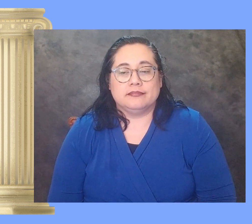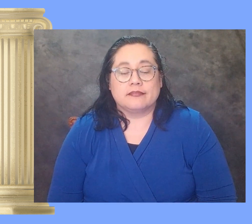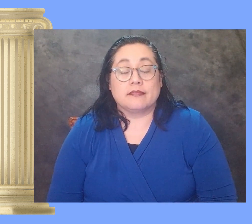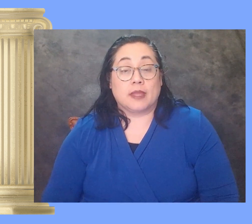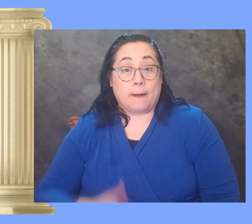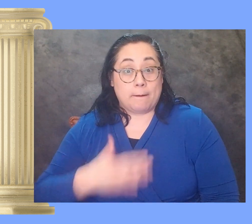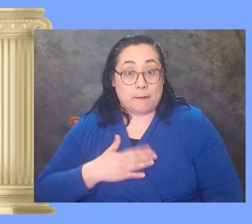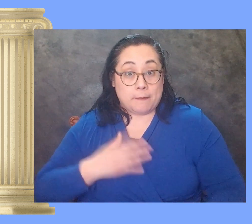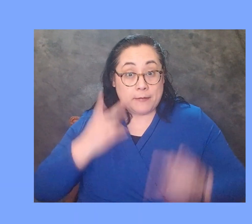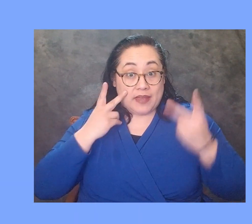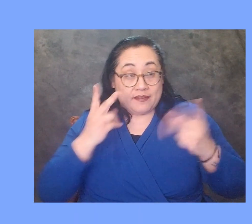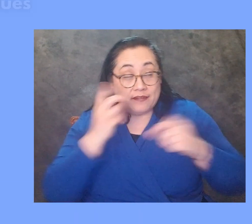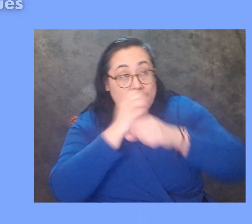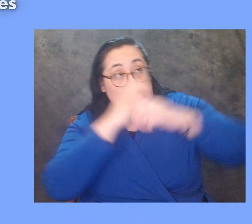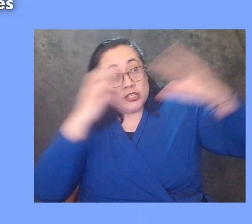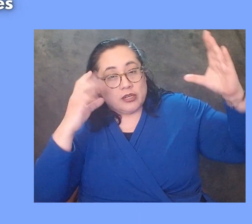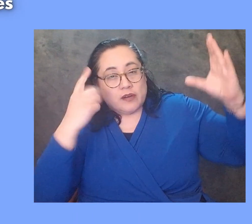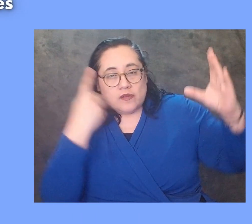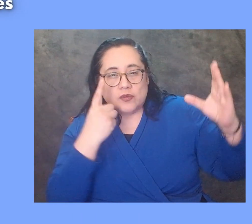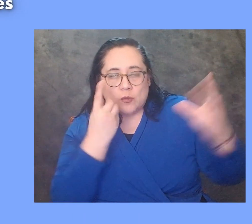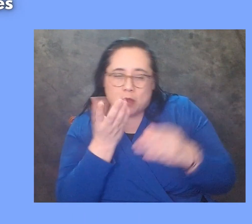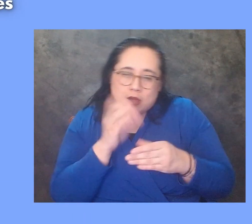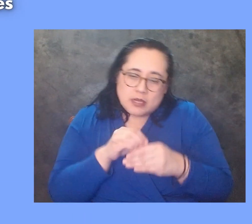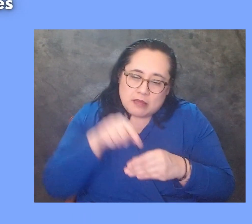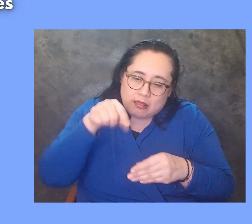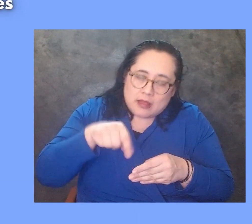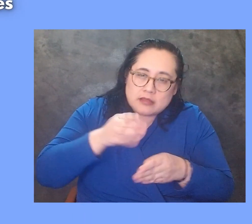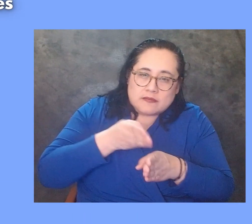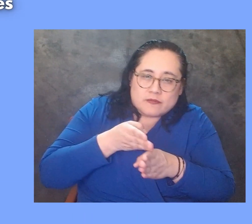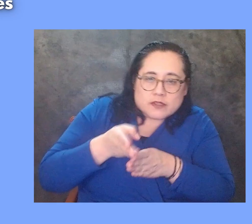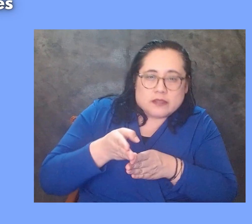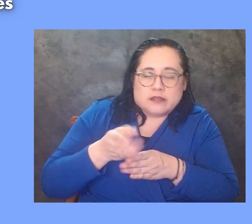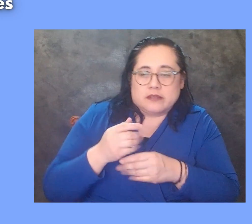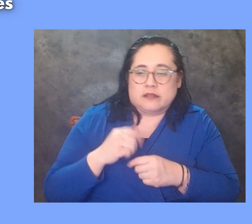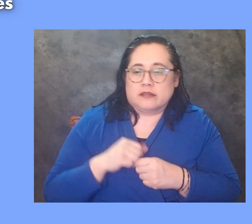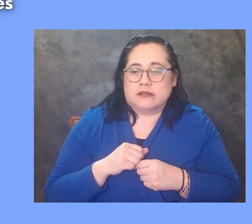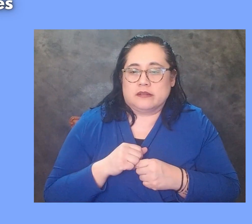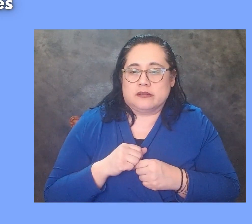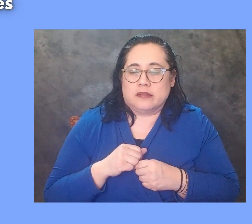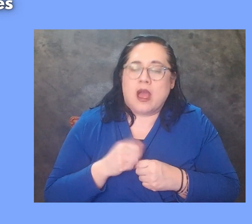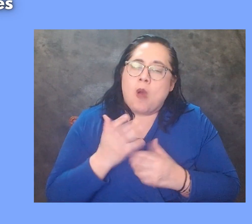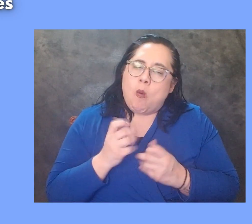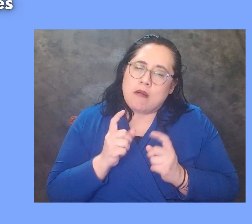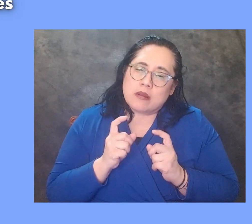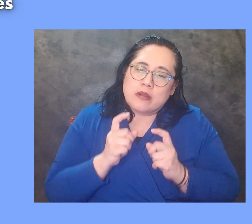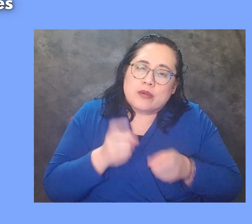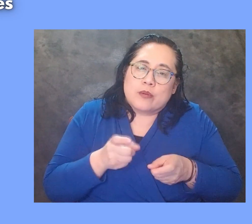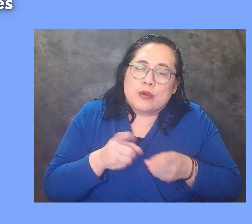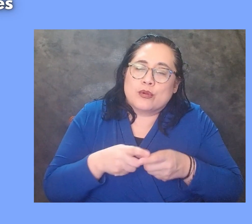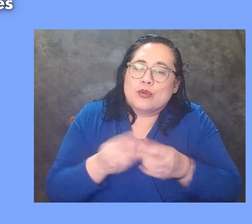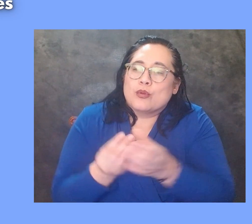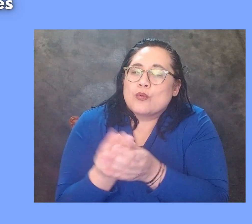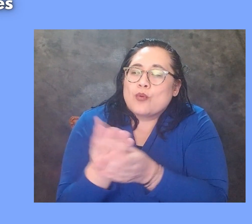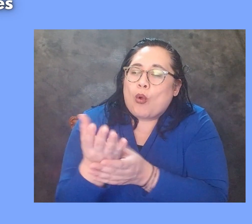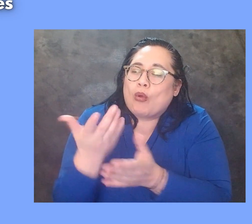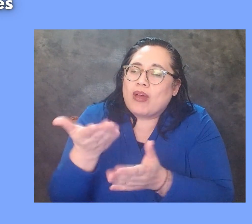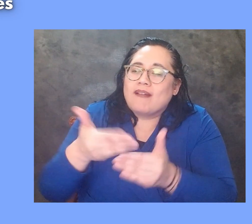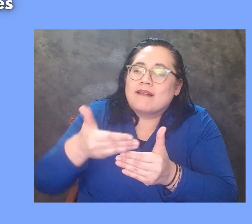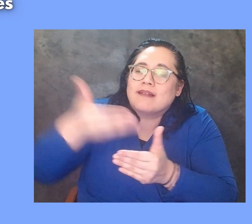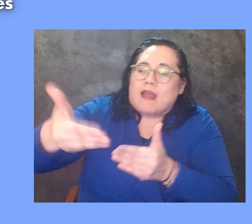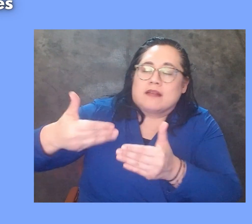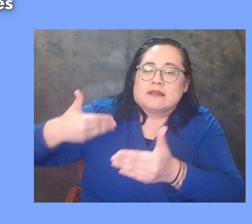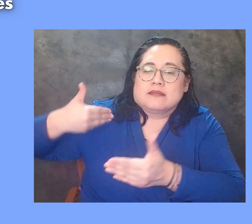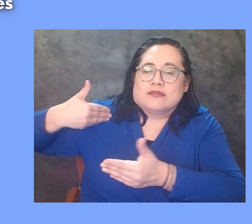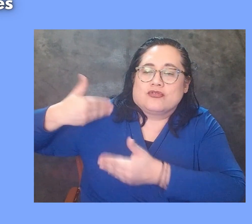example. My vision to participate in this field, I want to contribute to the